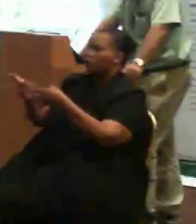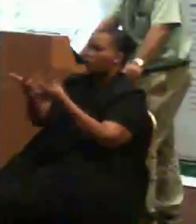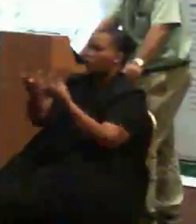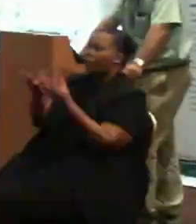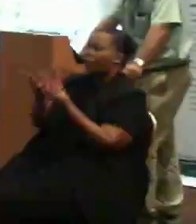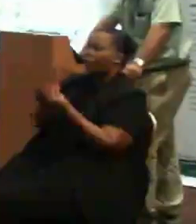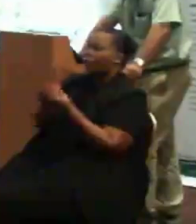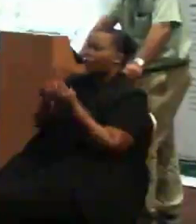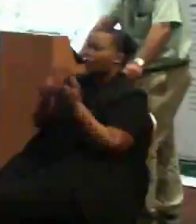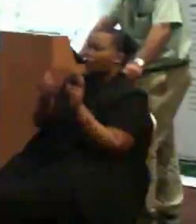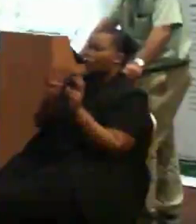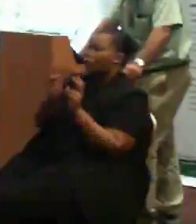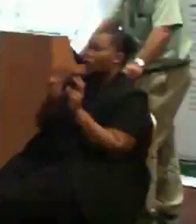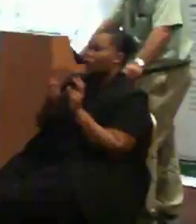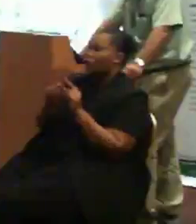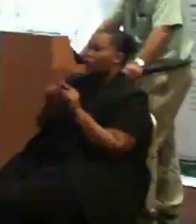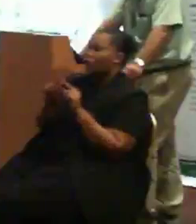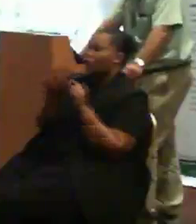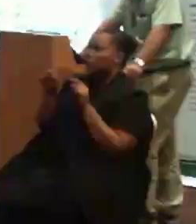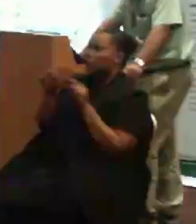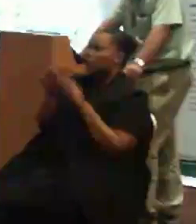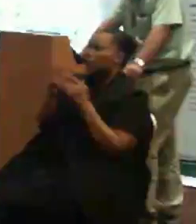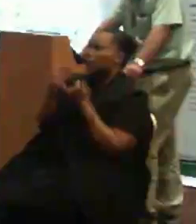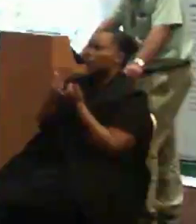public company?